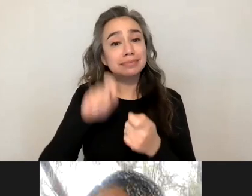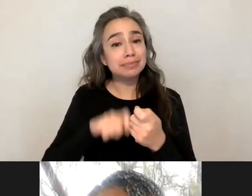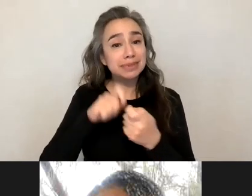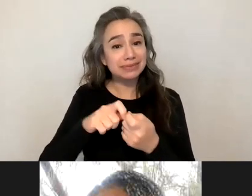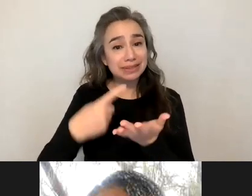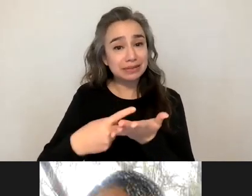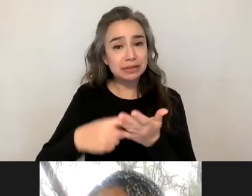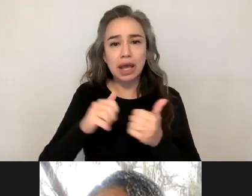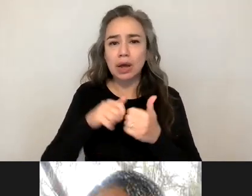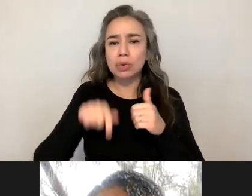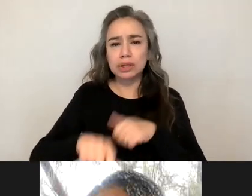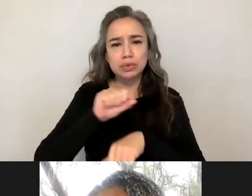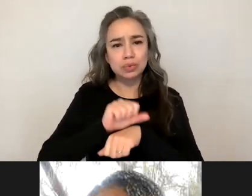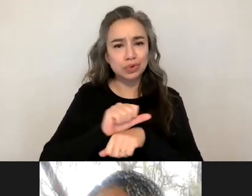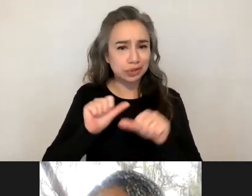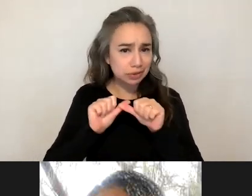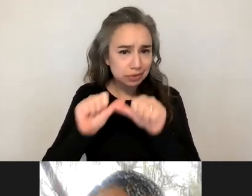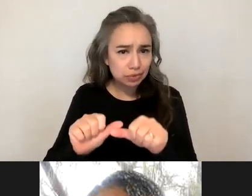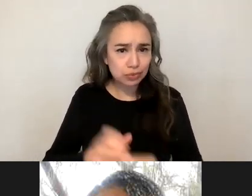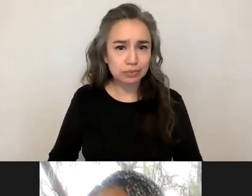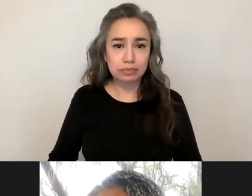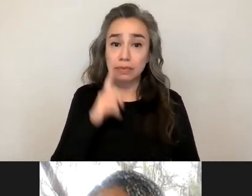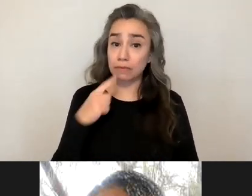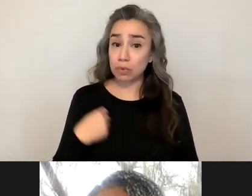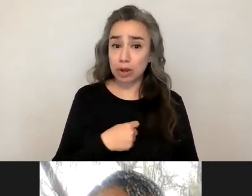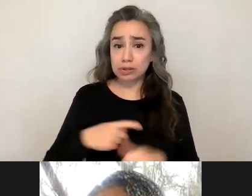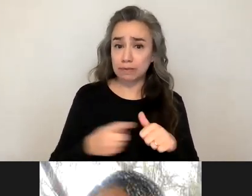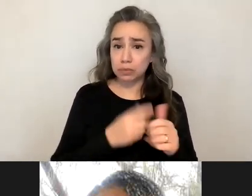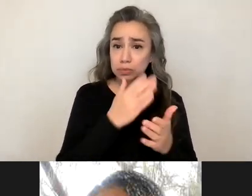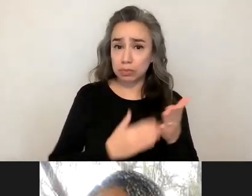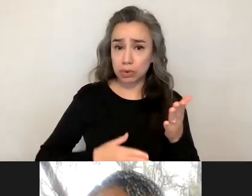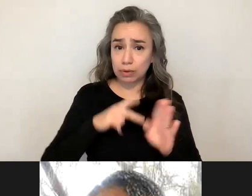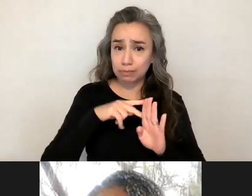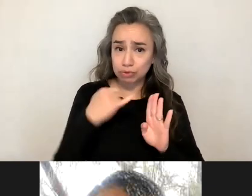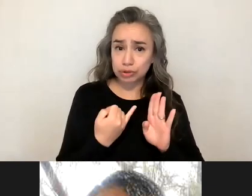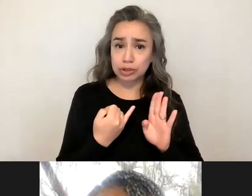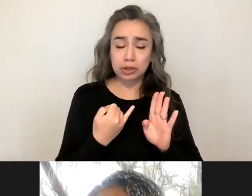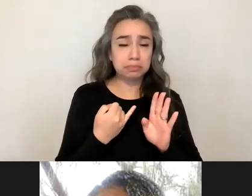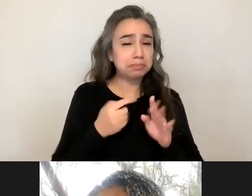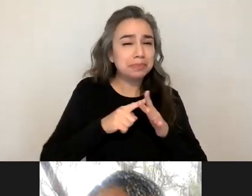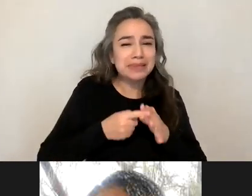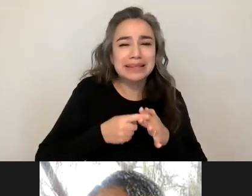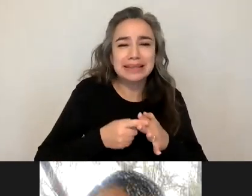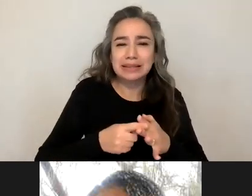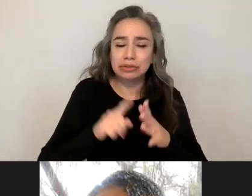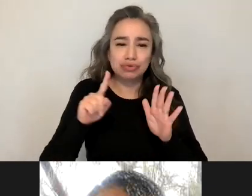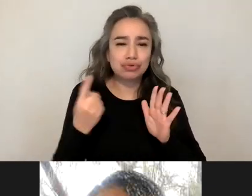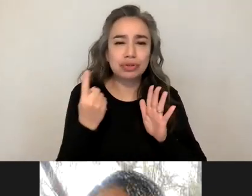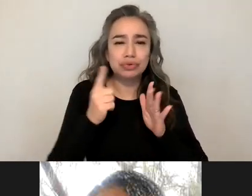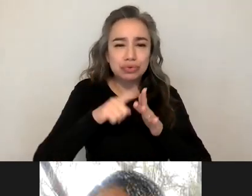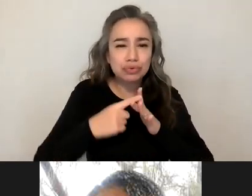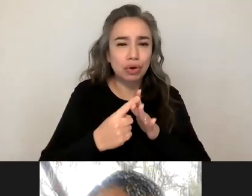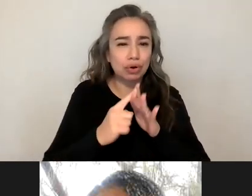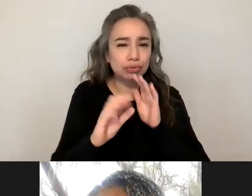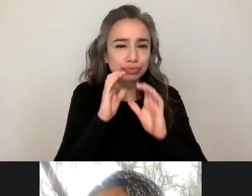continue. This was for us the first part of this project, really getting the conversation going, but we have